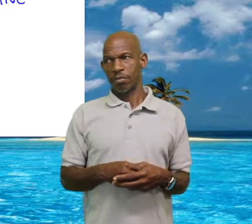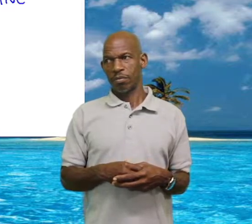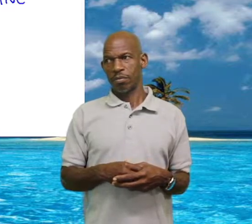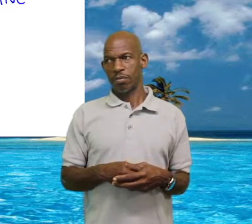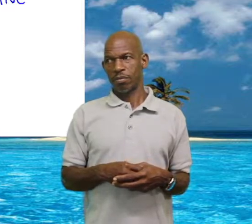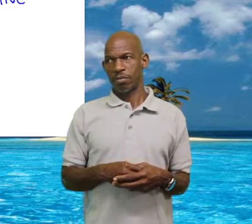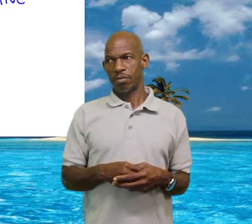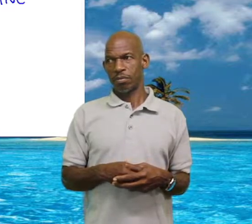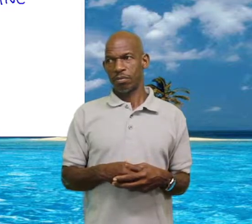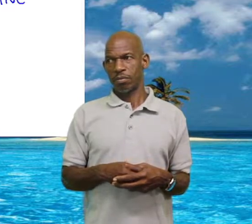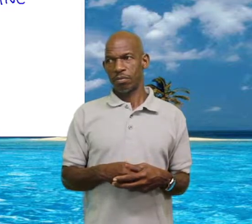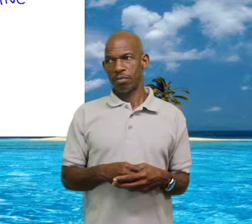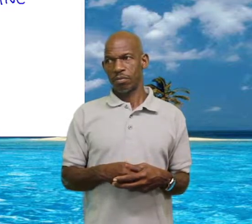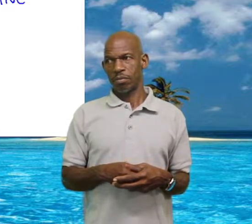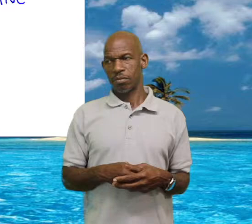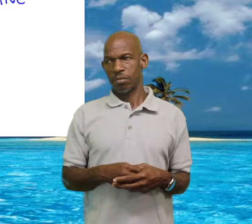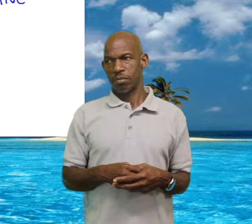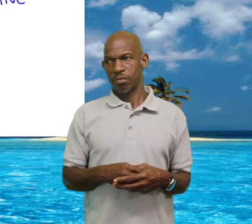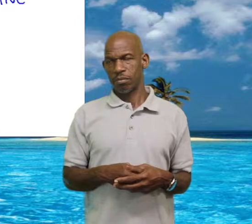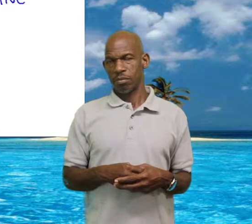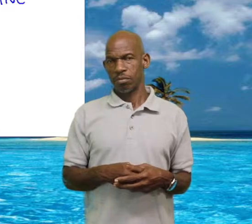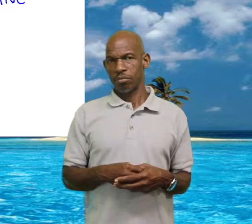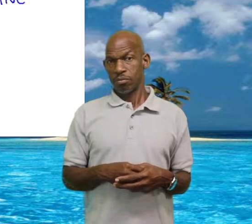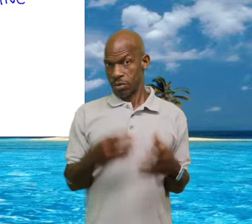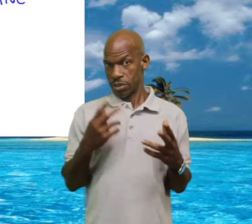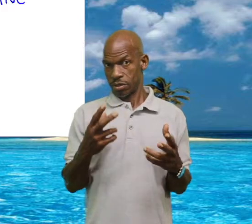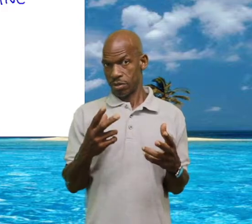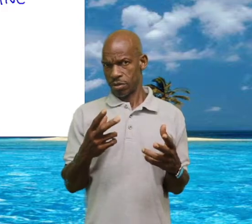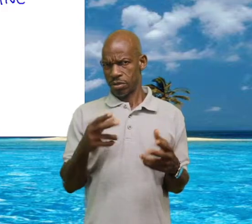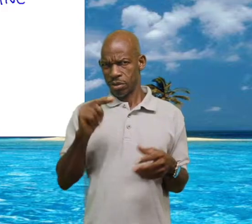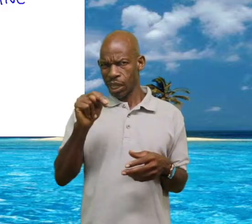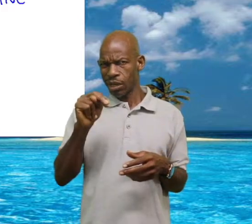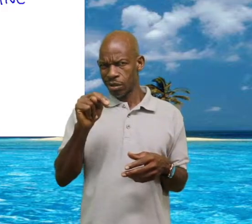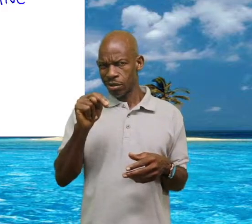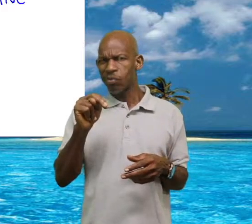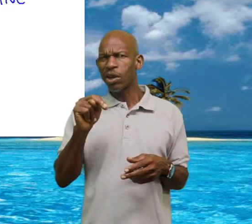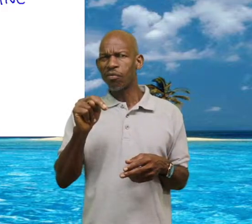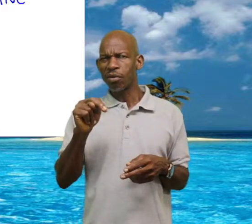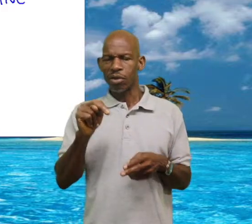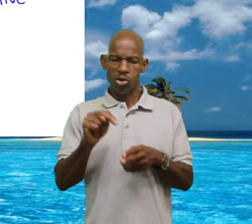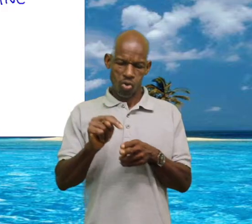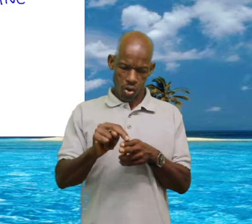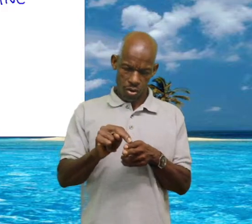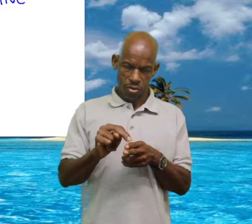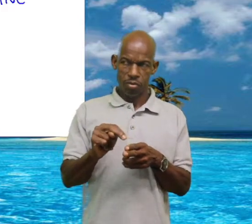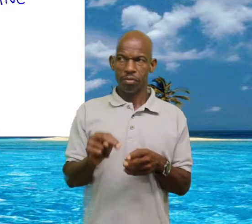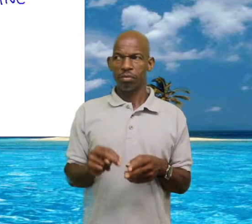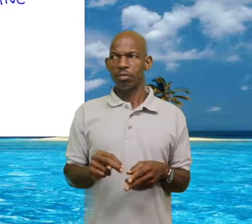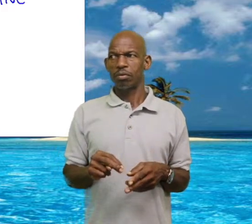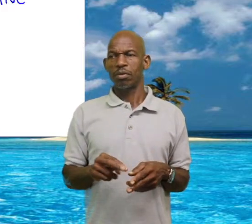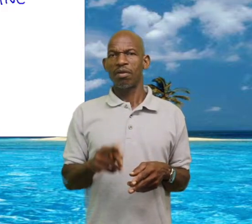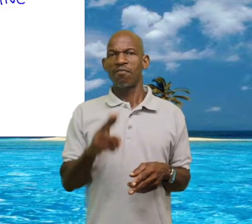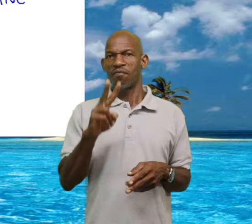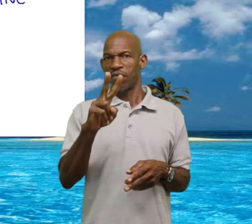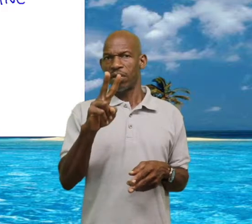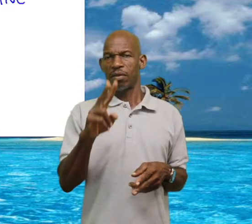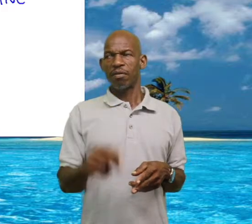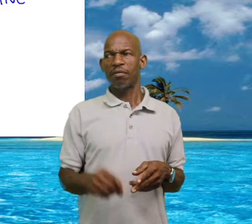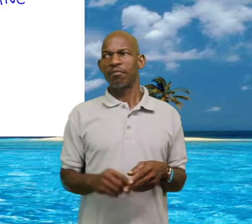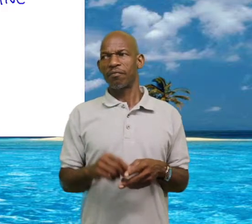Shoes, and for noun, is the noun. Are is the verb. And at the end of my sentence,